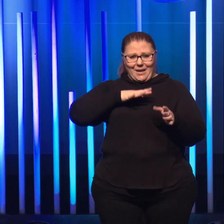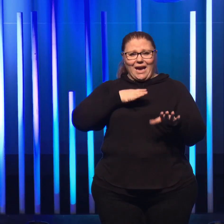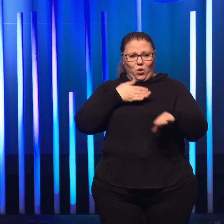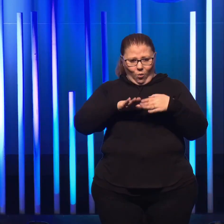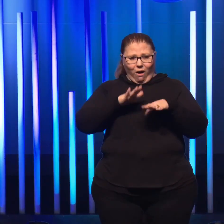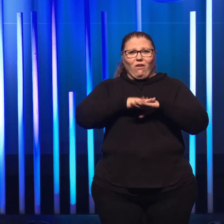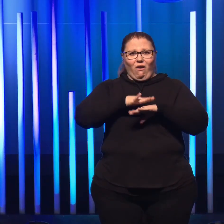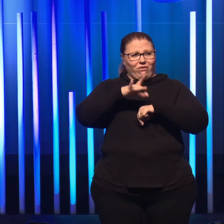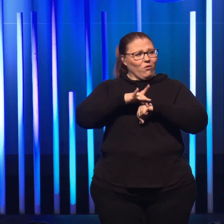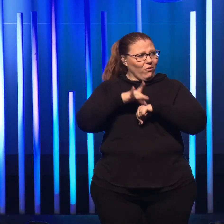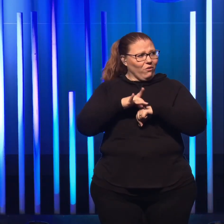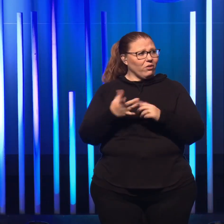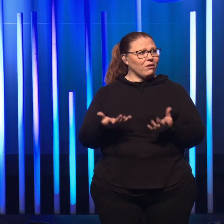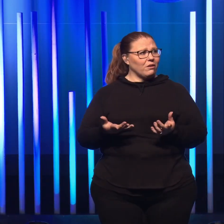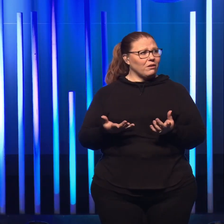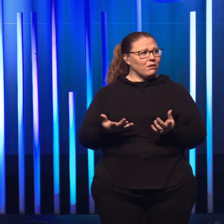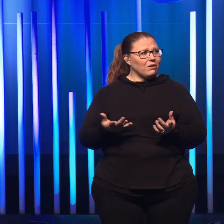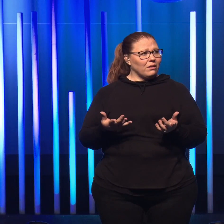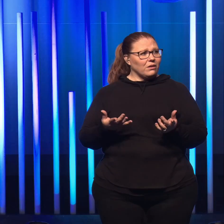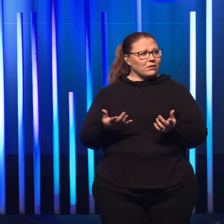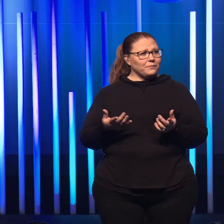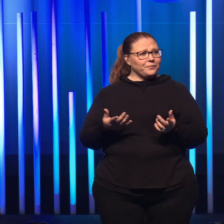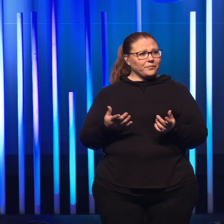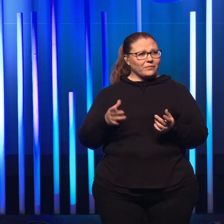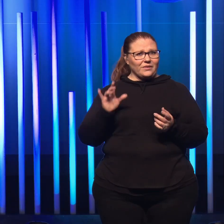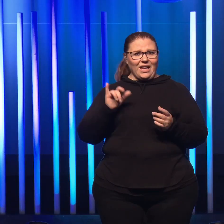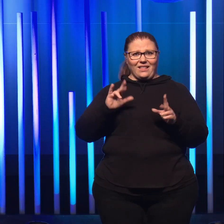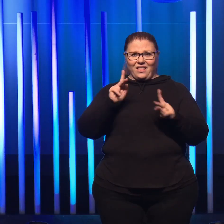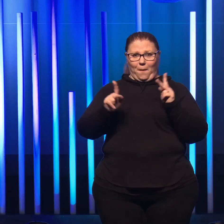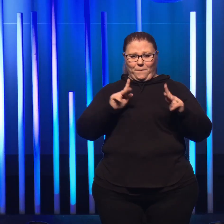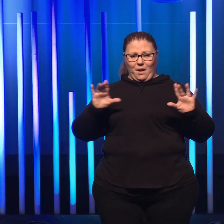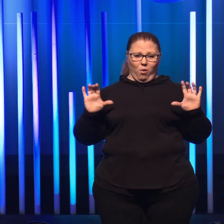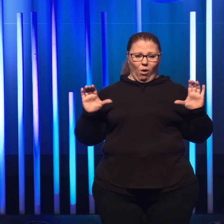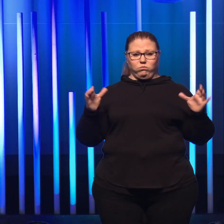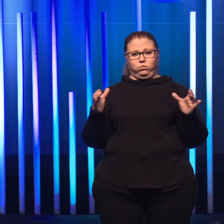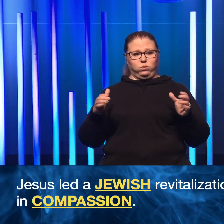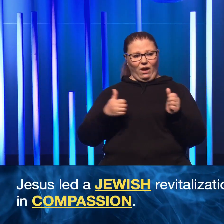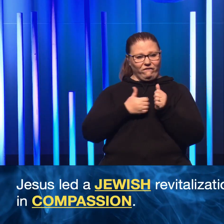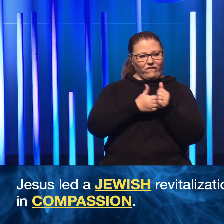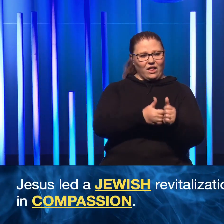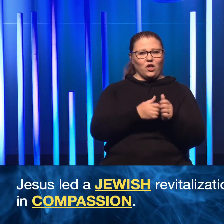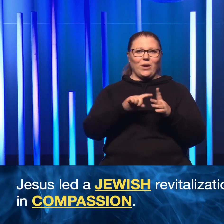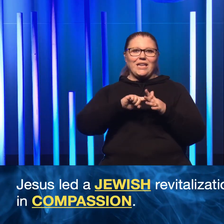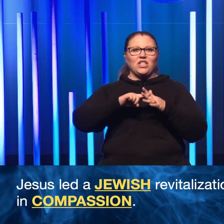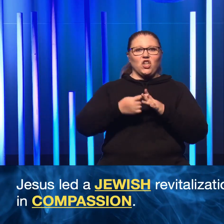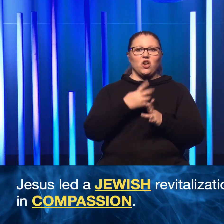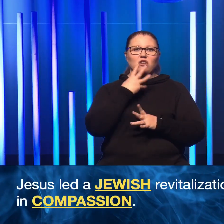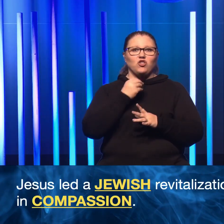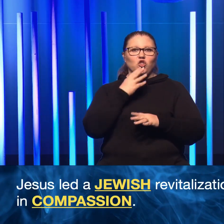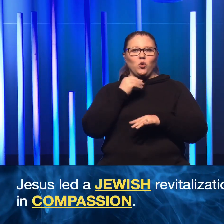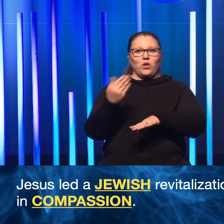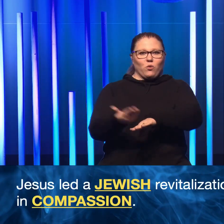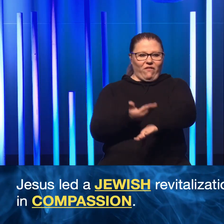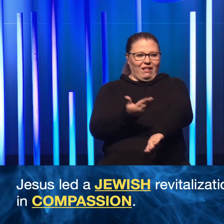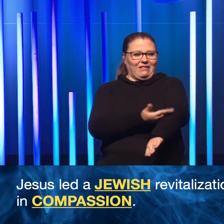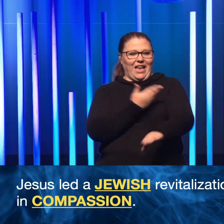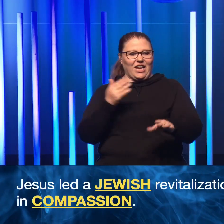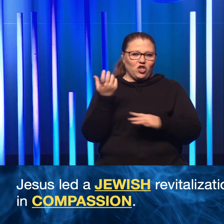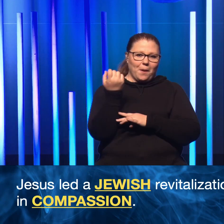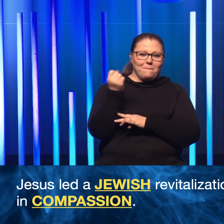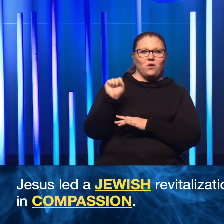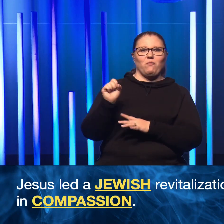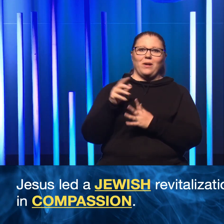earth, who a movement followed after him, he started a Jewish revitalization movement that was grounded